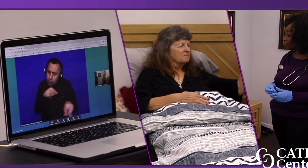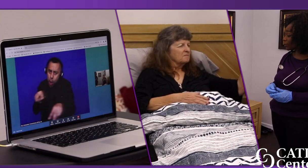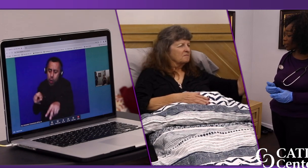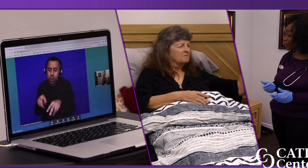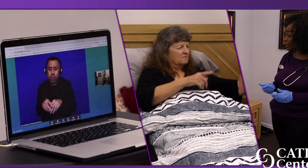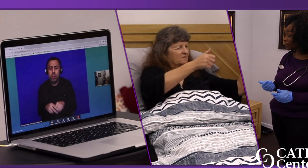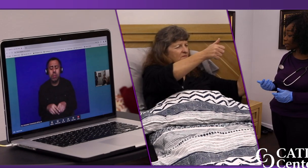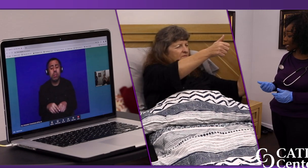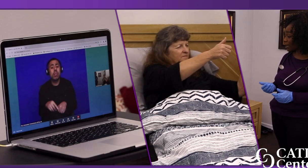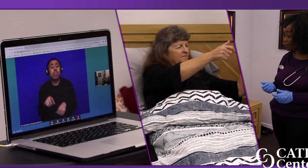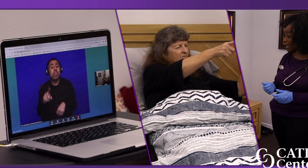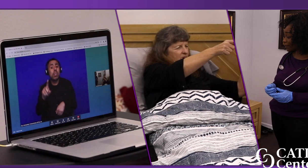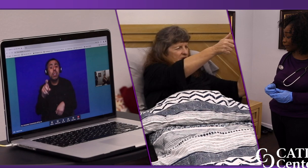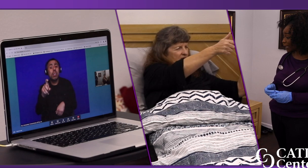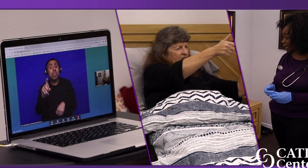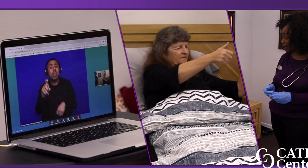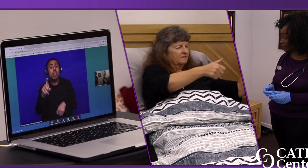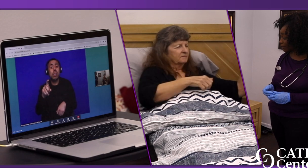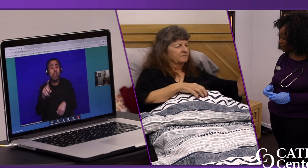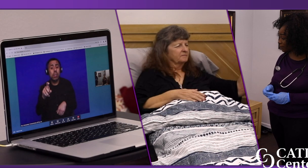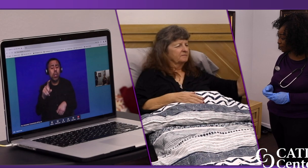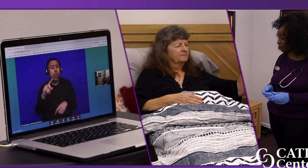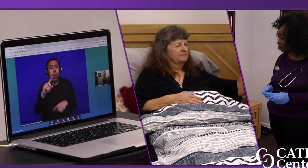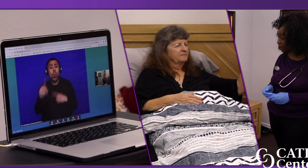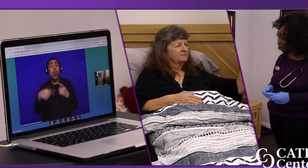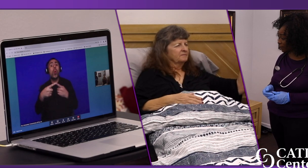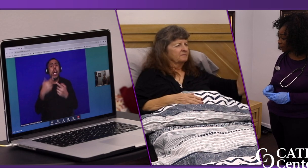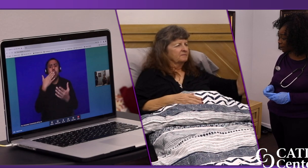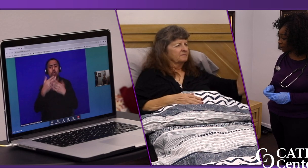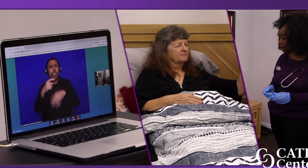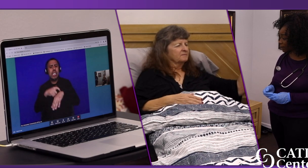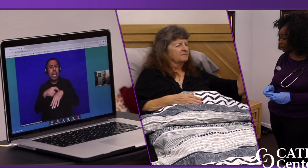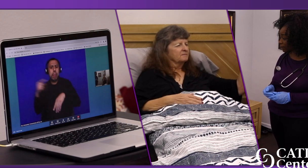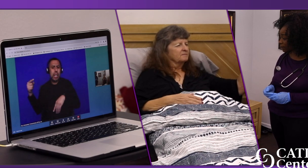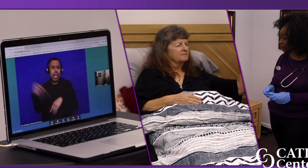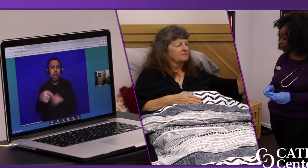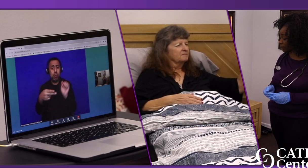good time for a nurse to come every day?